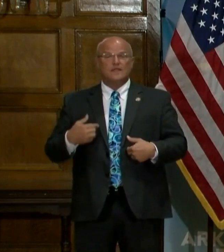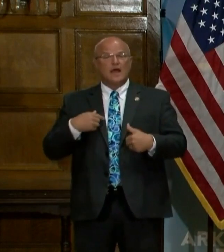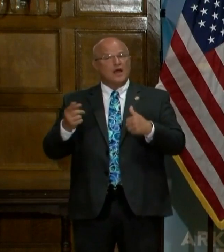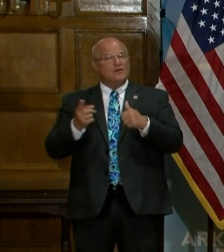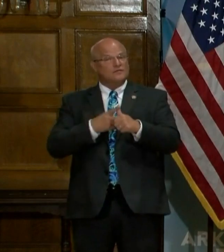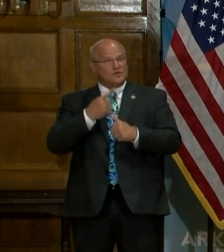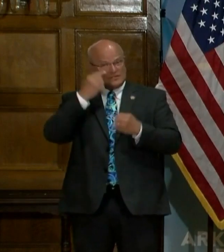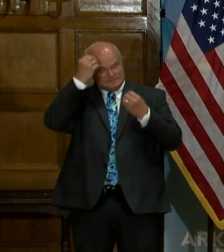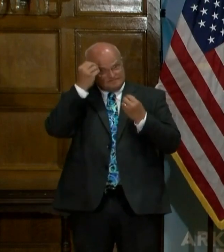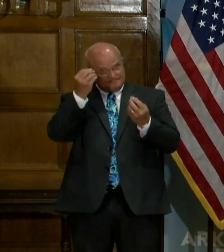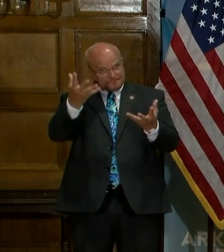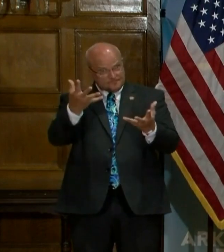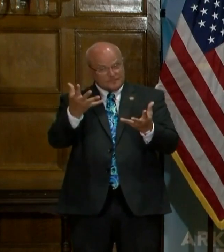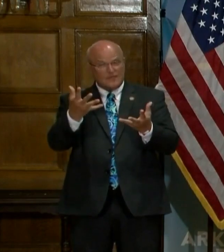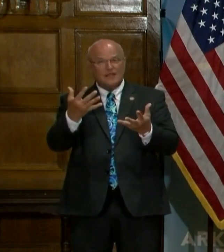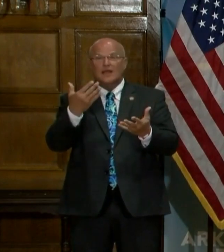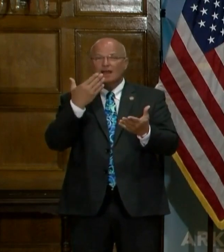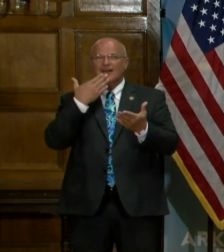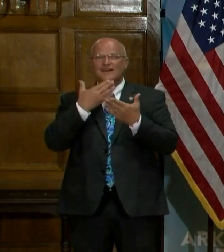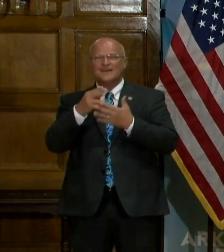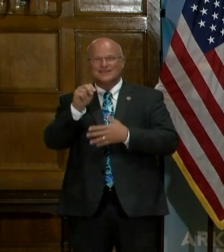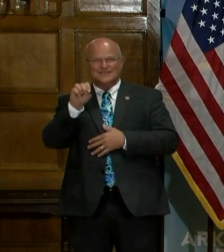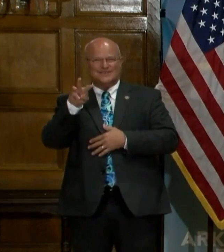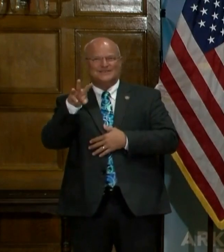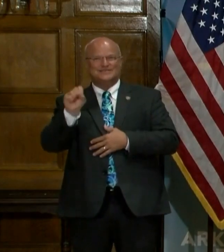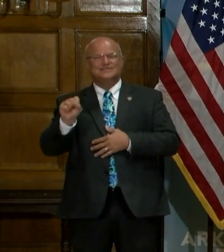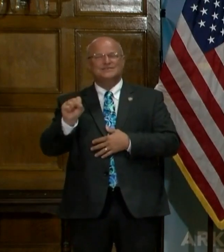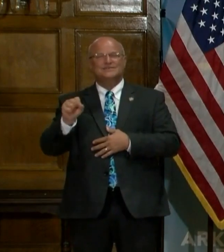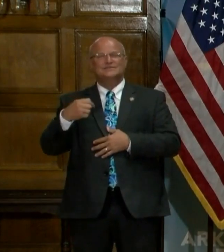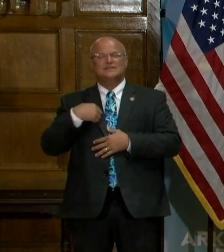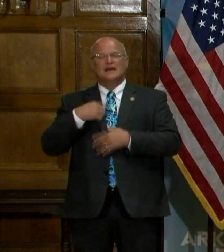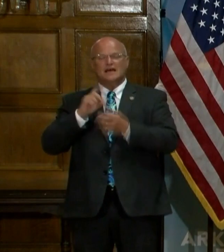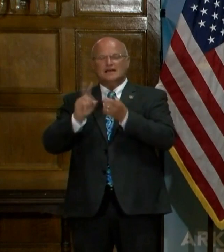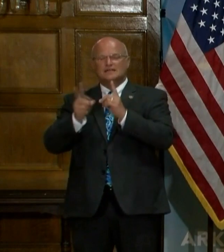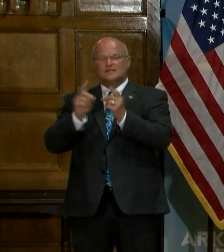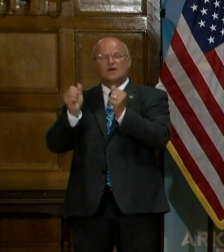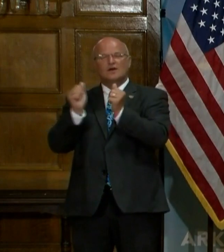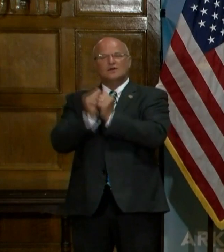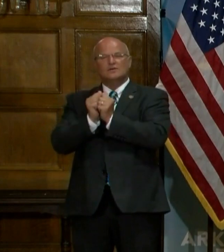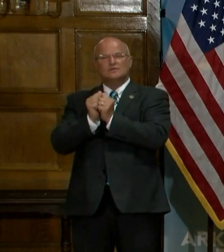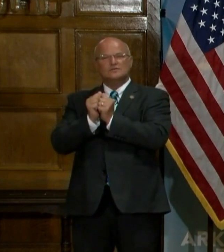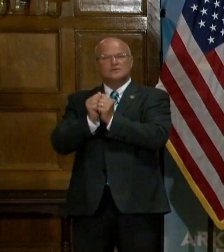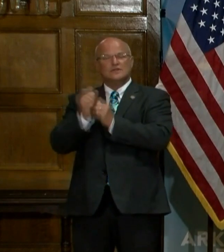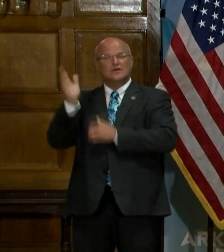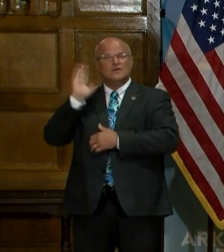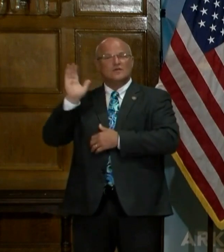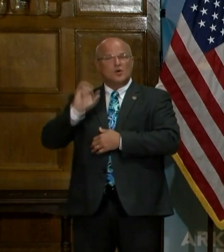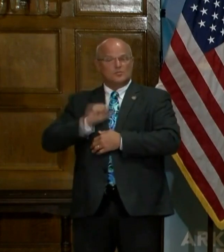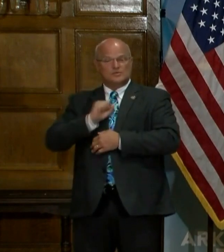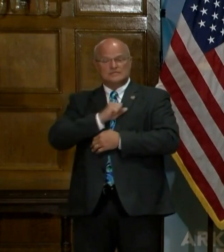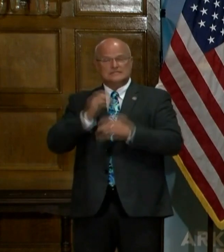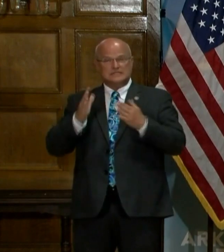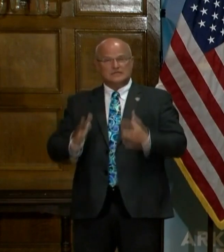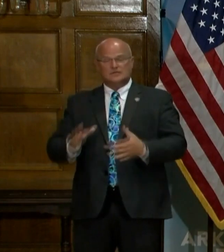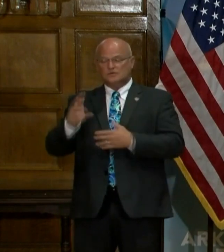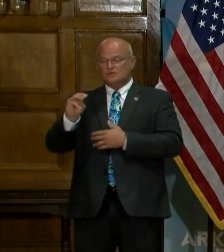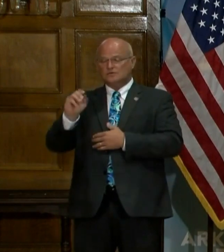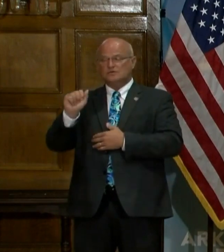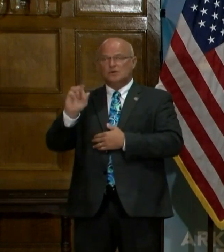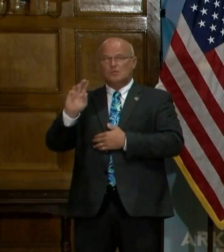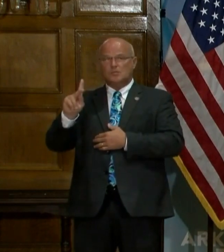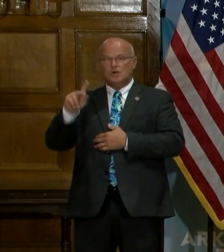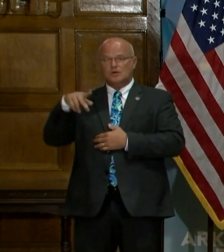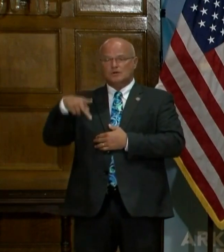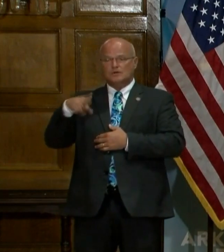to say that I have good news, and I talked to former Senator Mark Pryor shortly